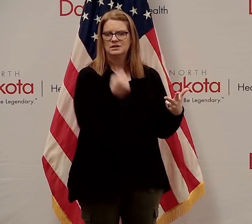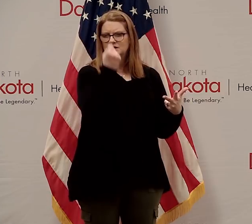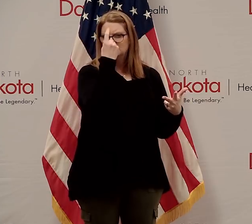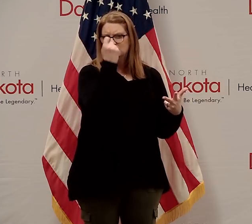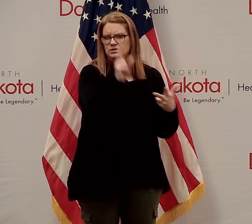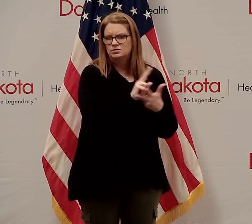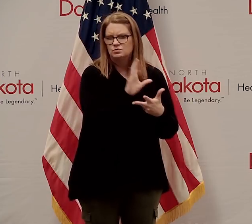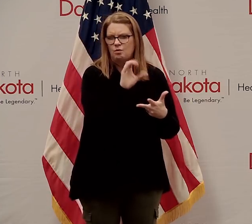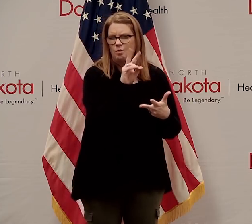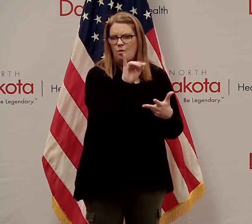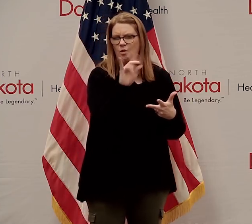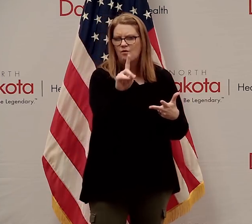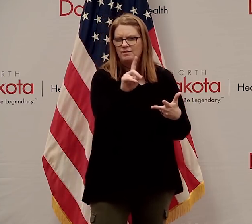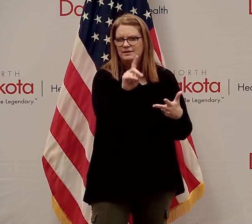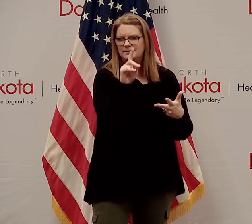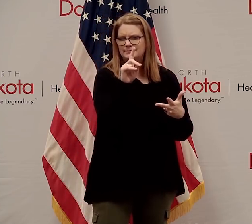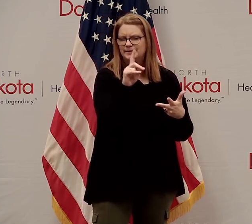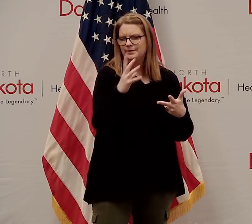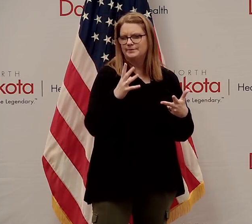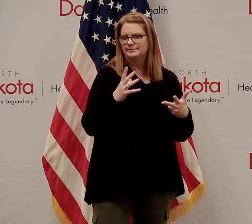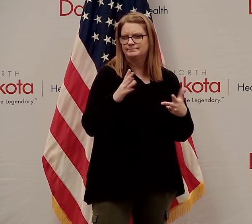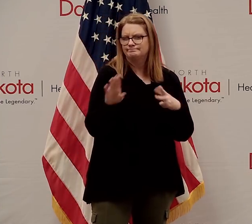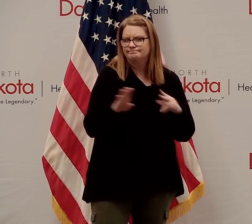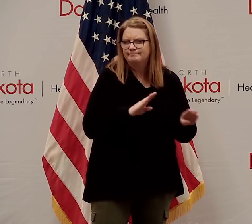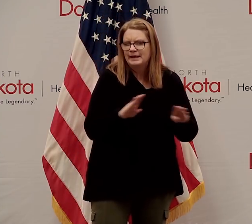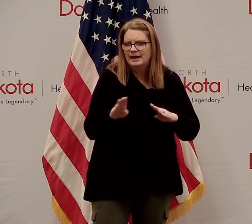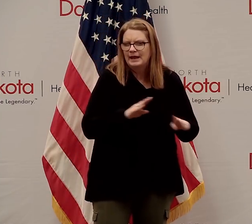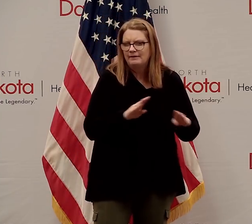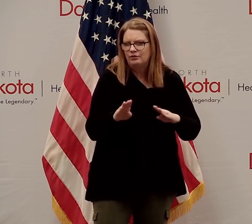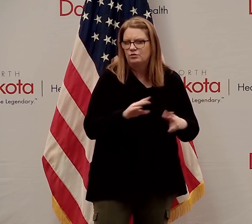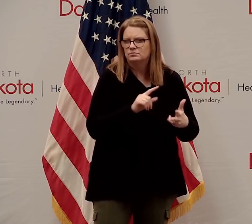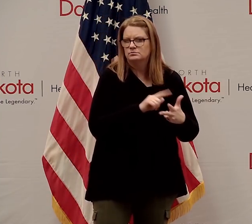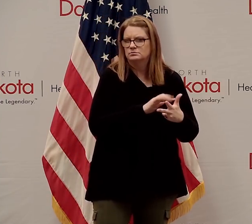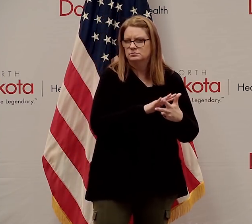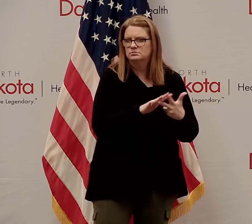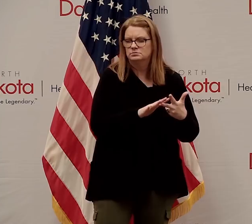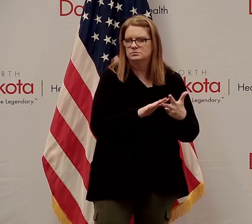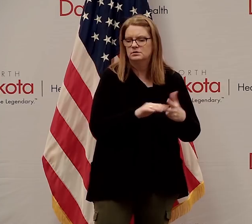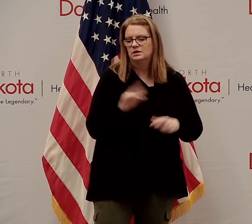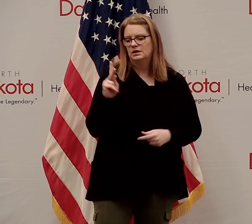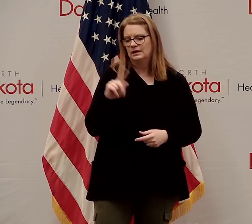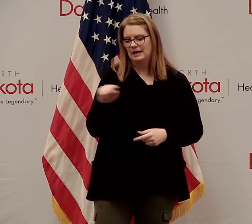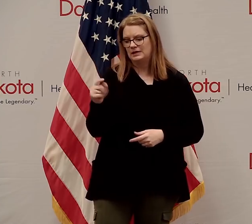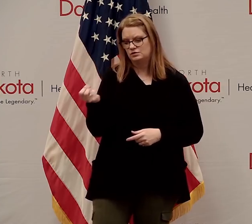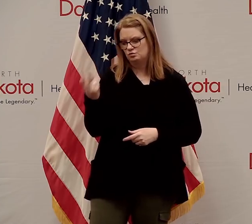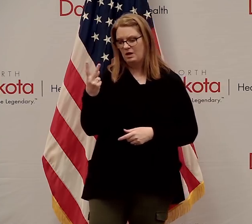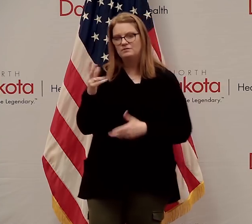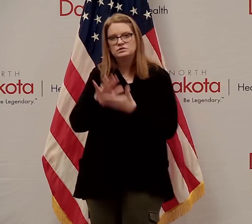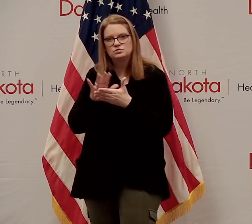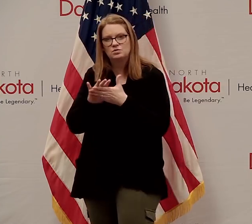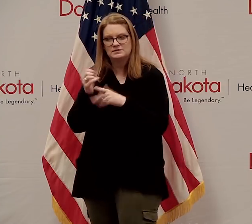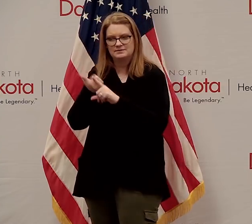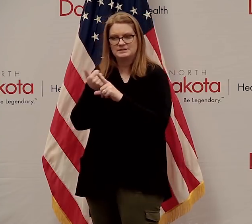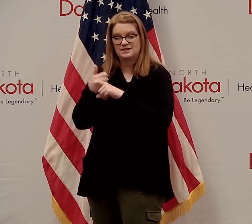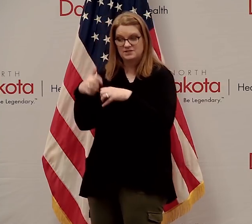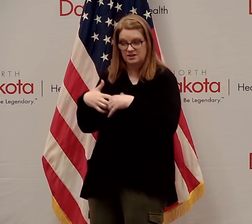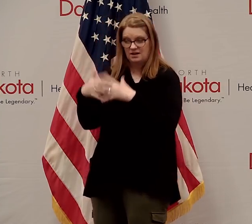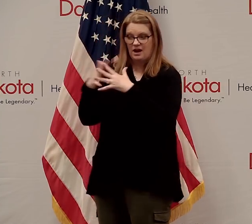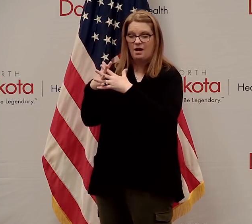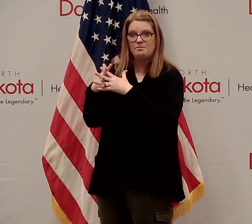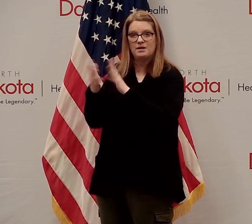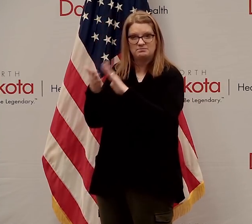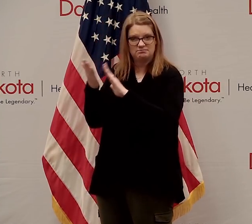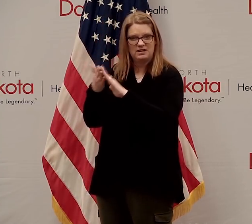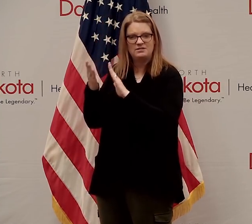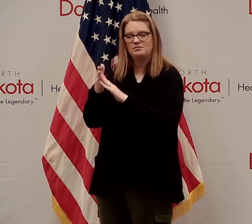etiquette. Education, which is another big chunk of our economy, our K-12 schools are running and doing a fantastic job with distance